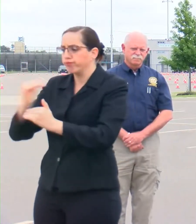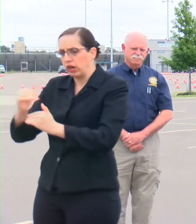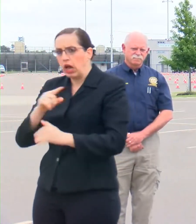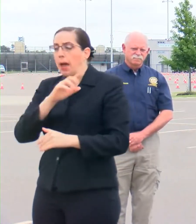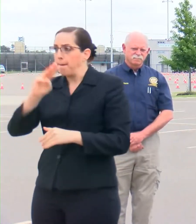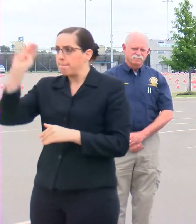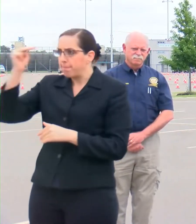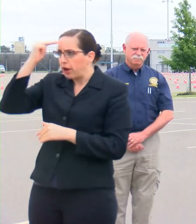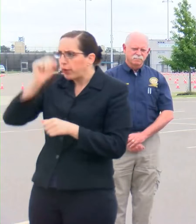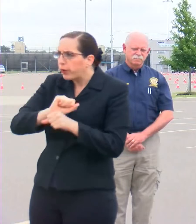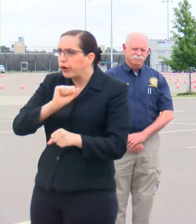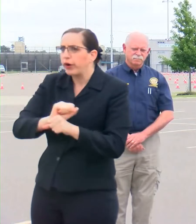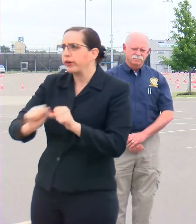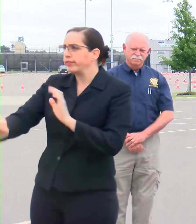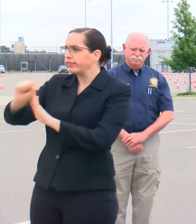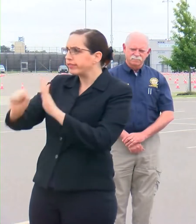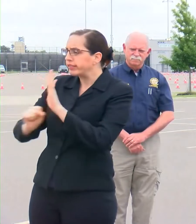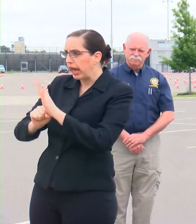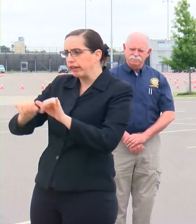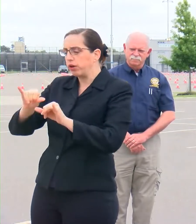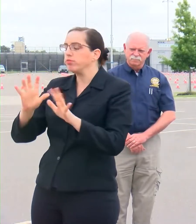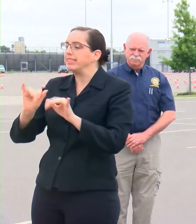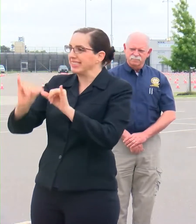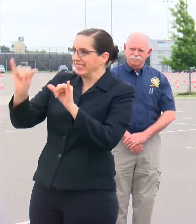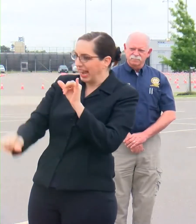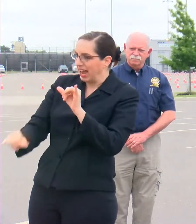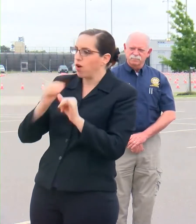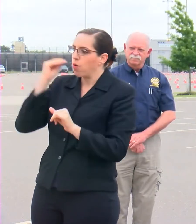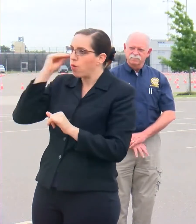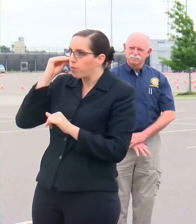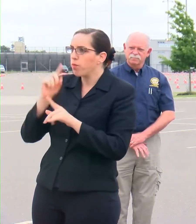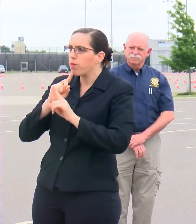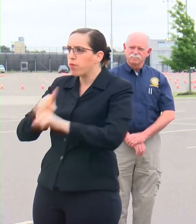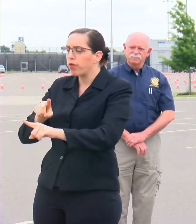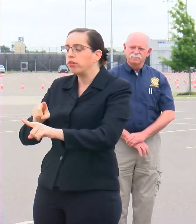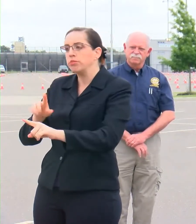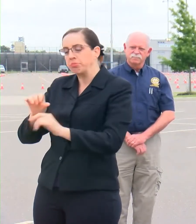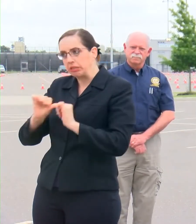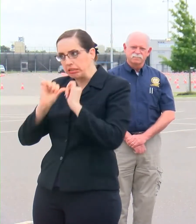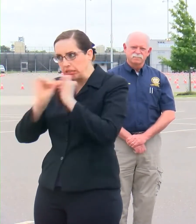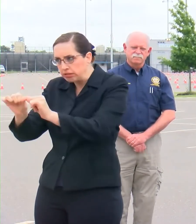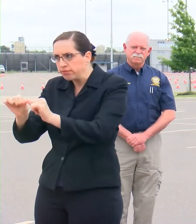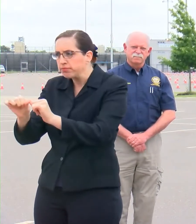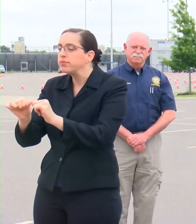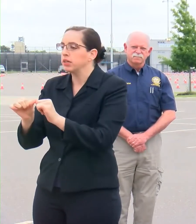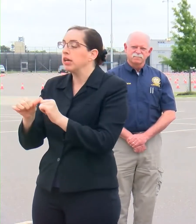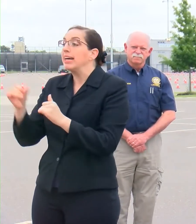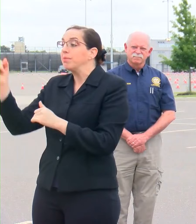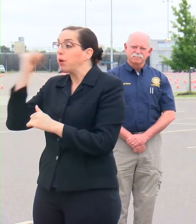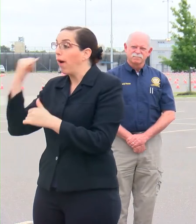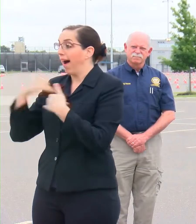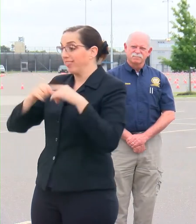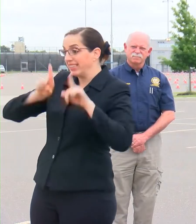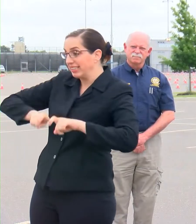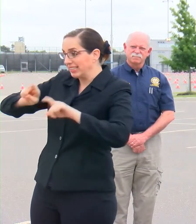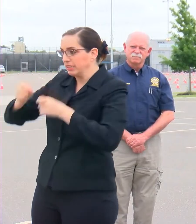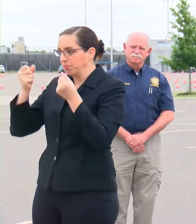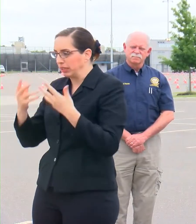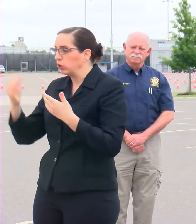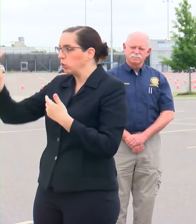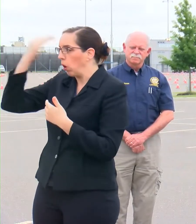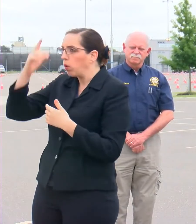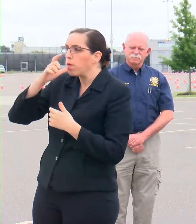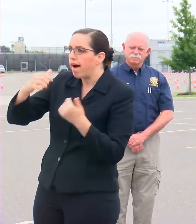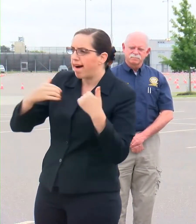work is, the stay-in-place order or stay-at-home order, I think that as long as we're getting a diagnosis through testing,